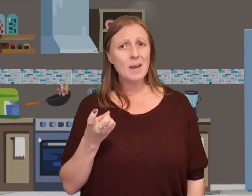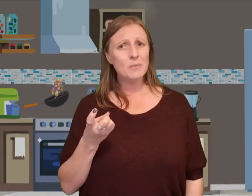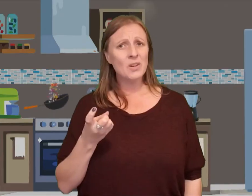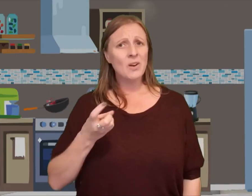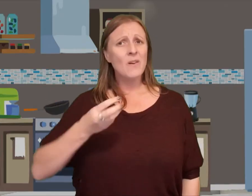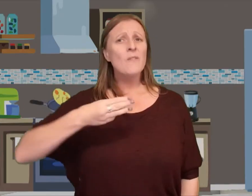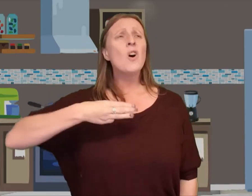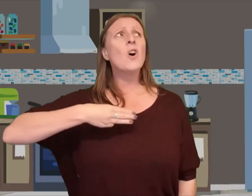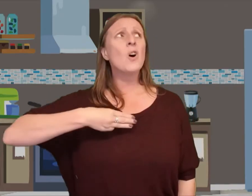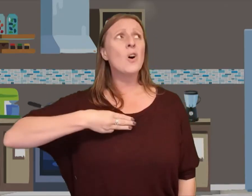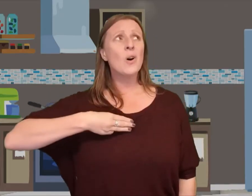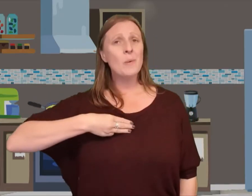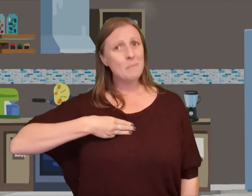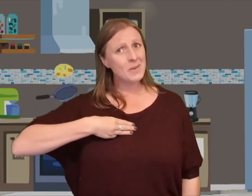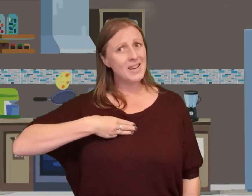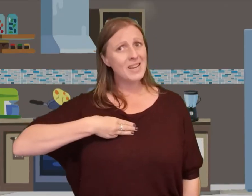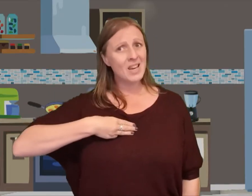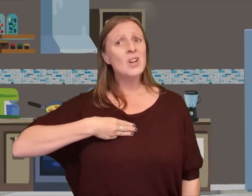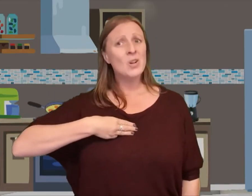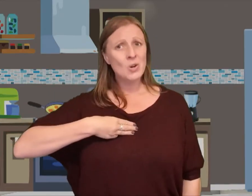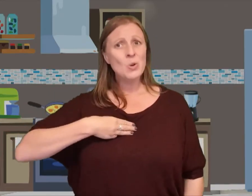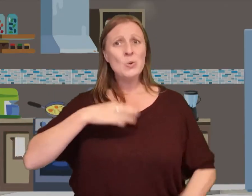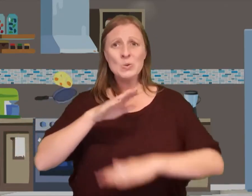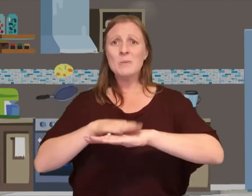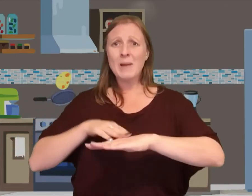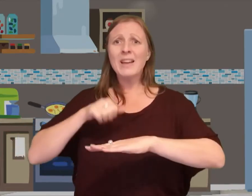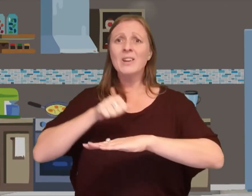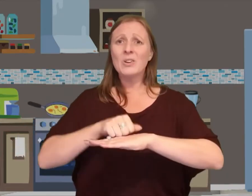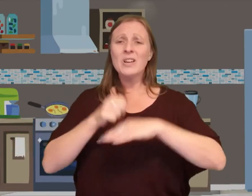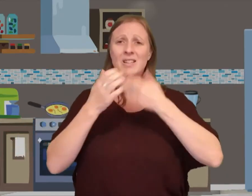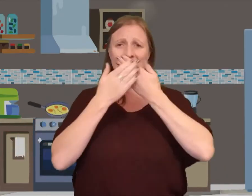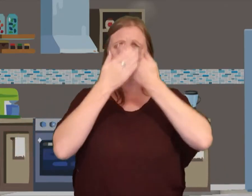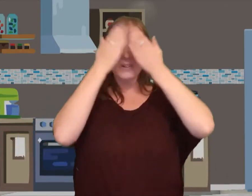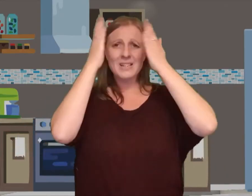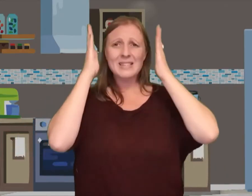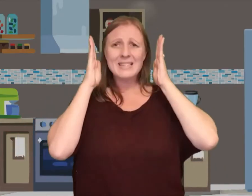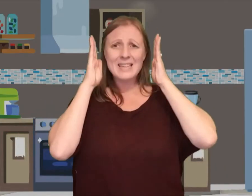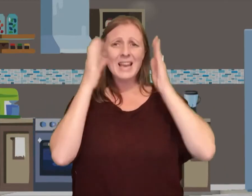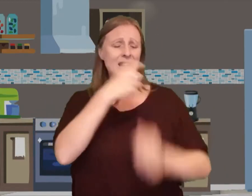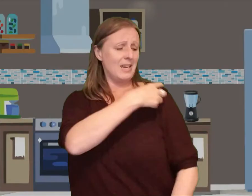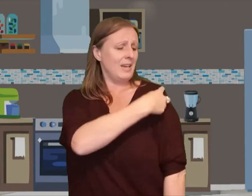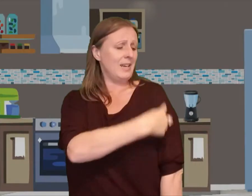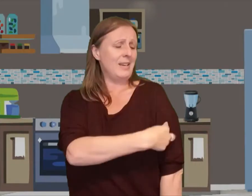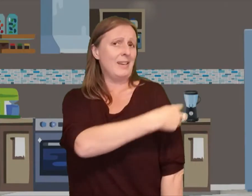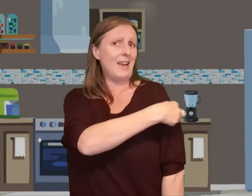except for me, who spent Christmas Day in